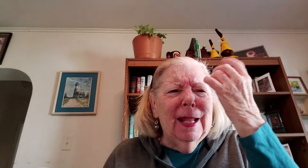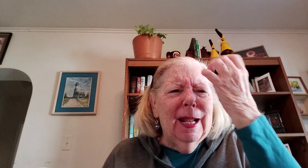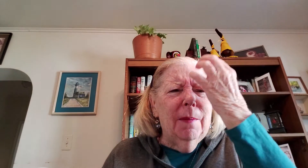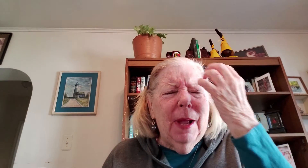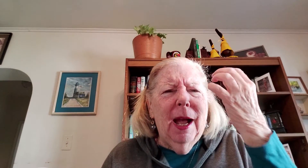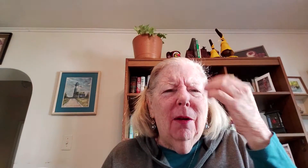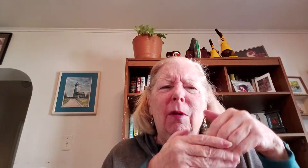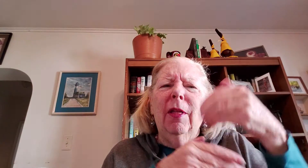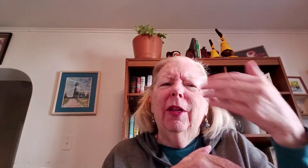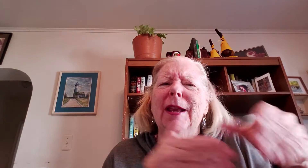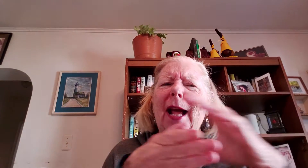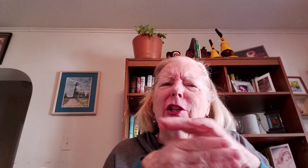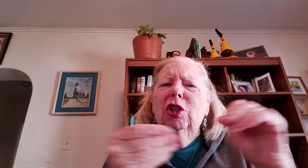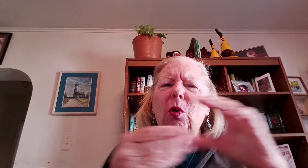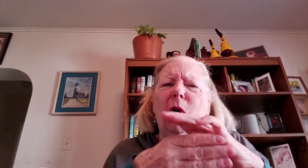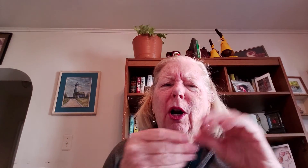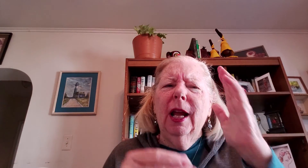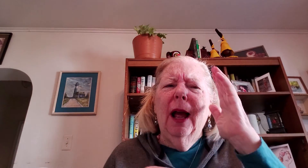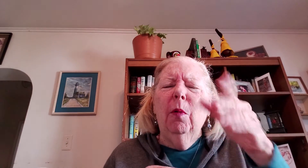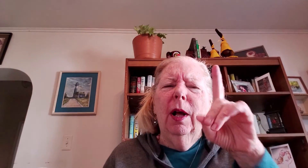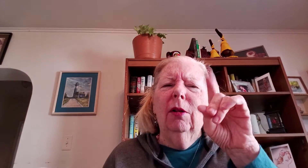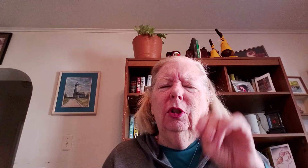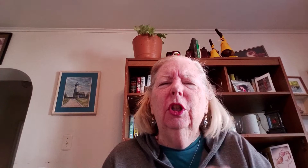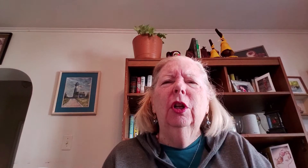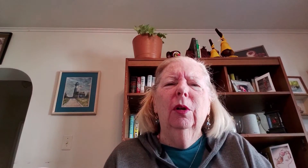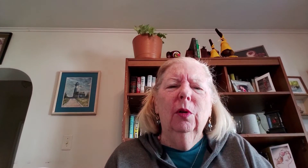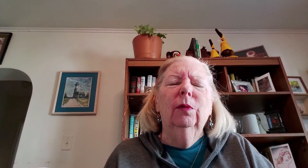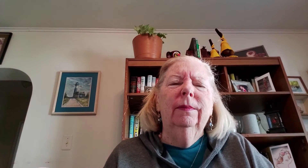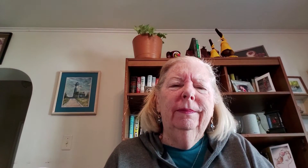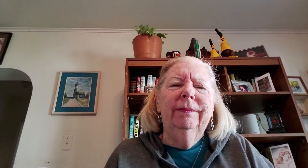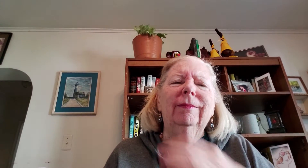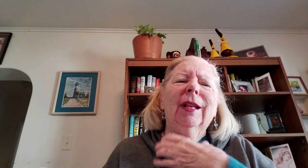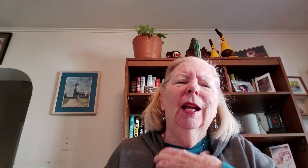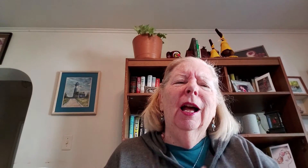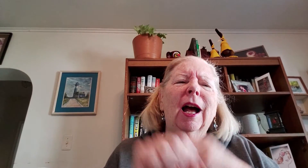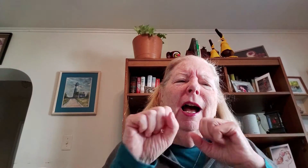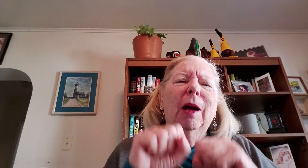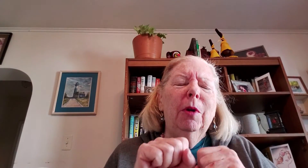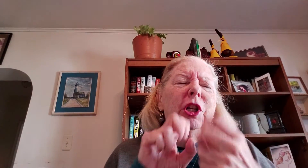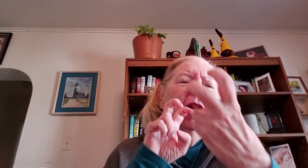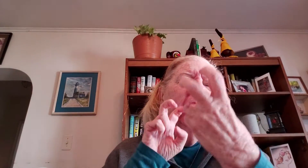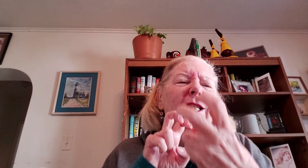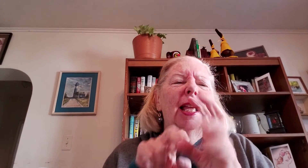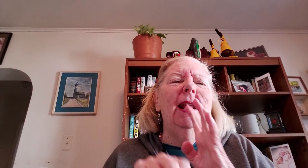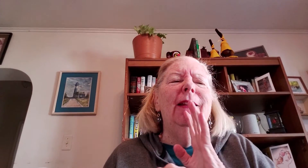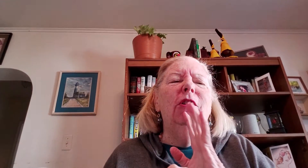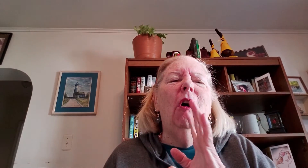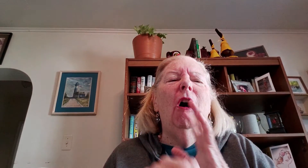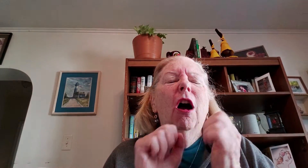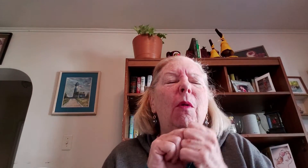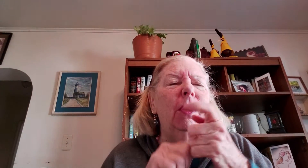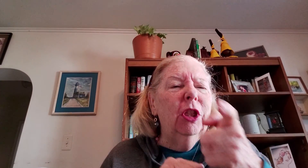think about the next story I will do. I wish I could sit and talk with